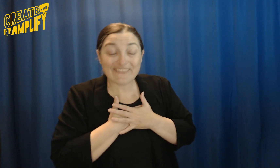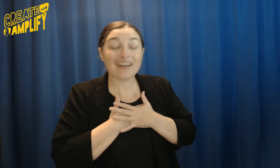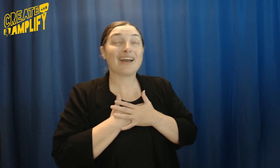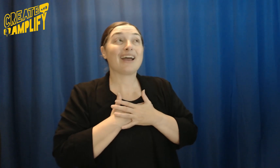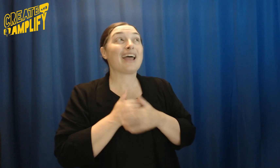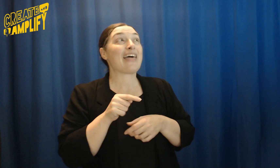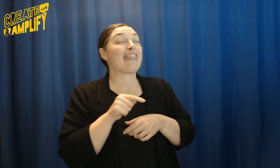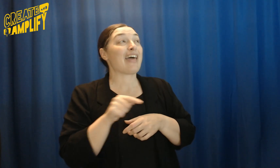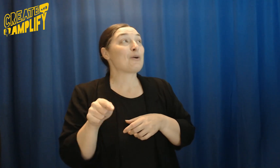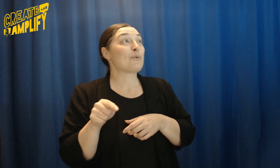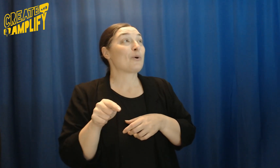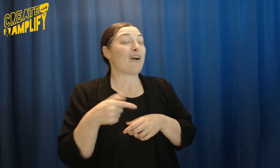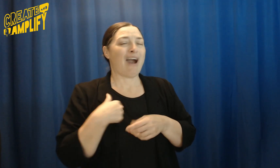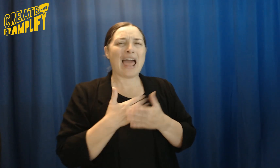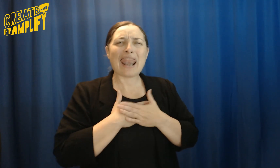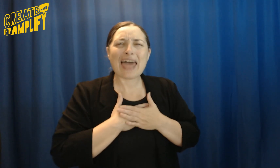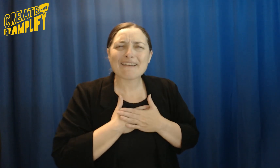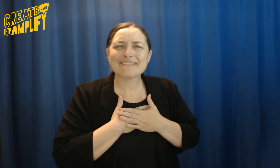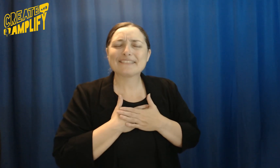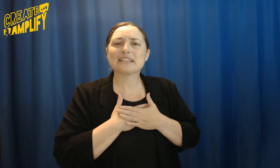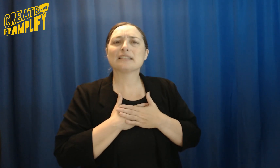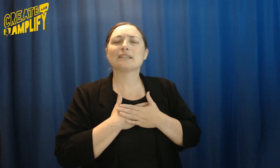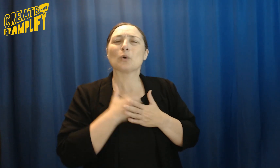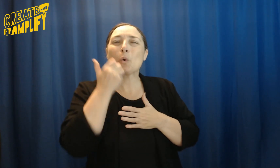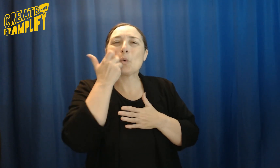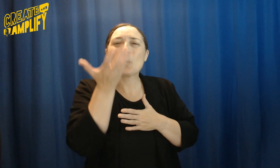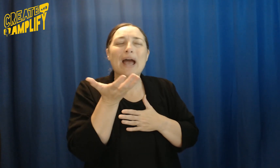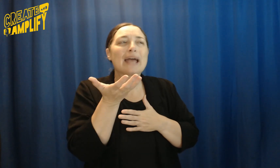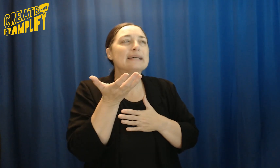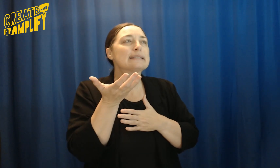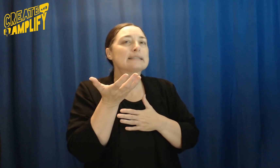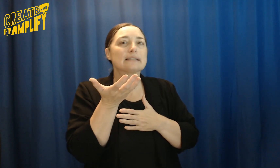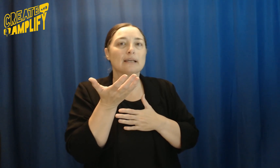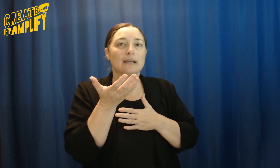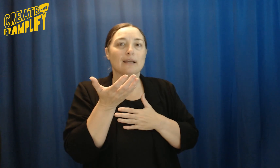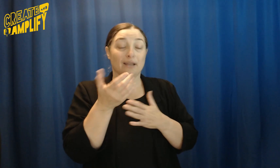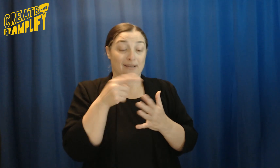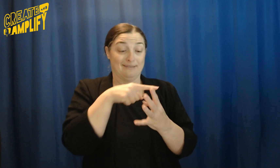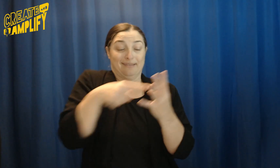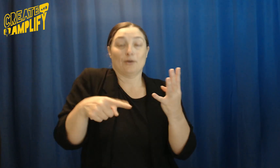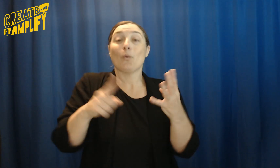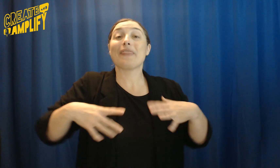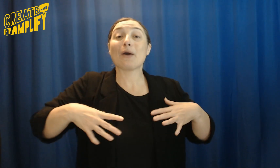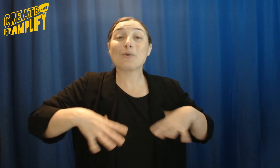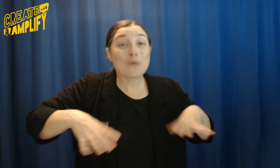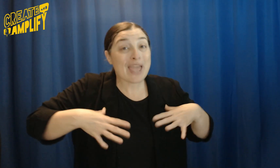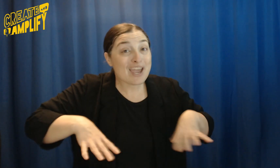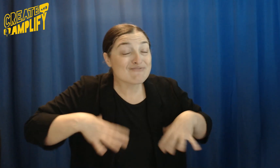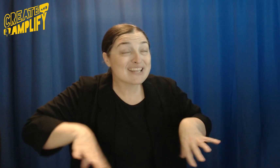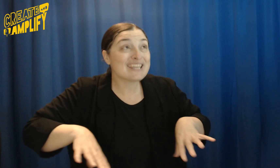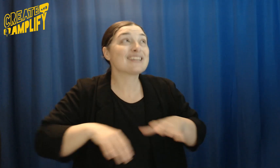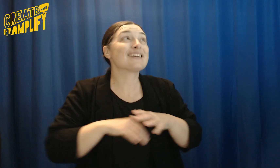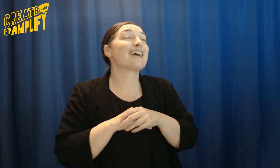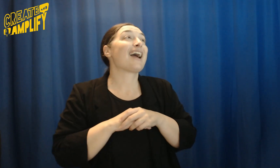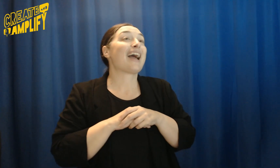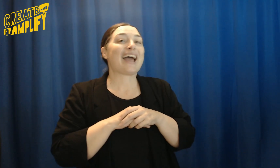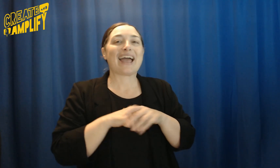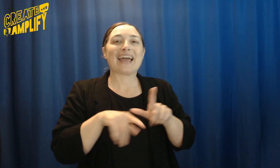I loved the formula of them, how there was always a bit about what everyone was wearing, that there was different handwriting that